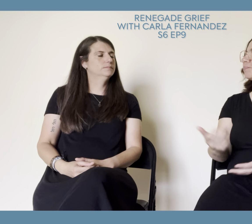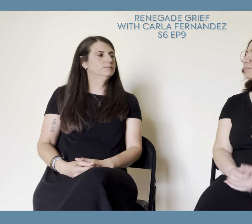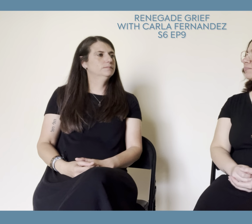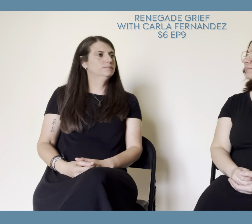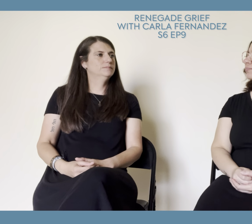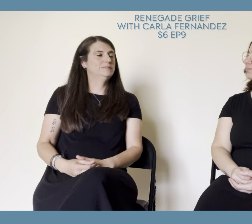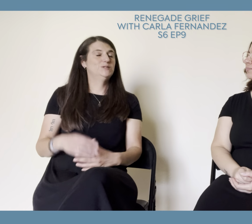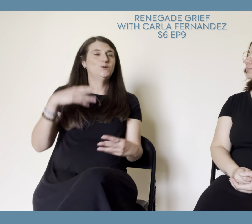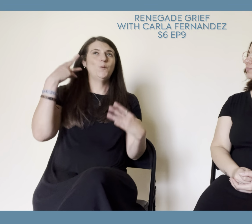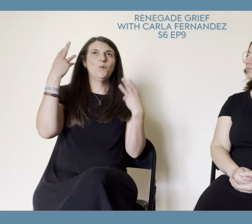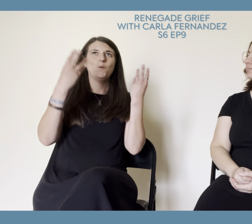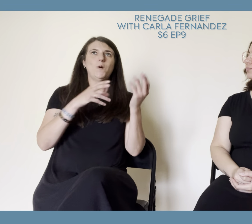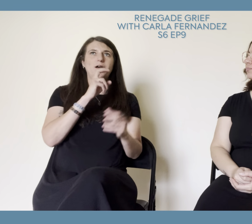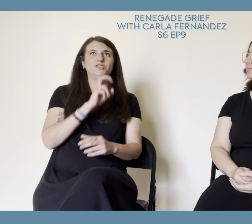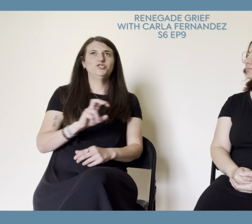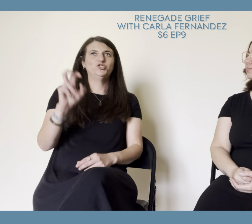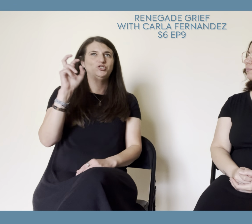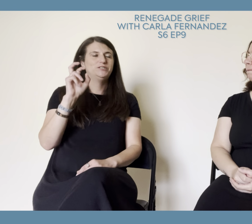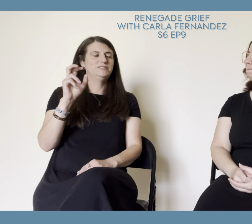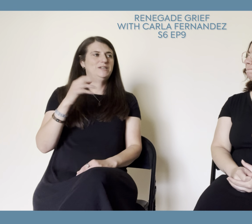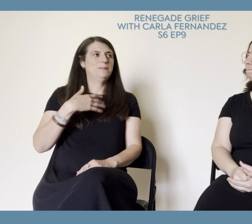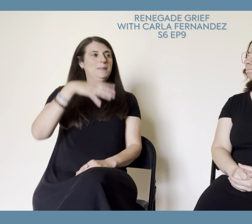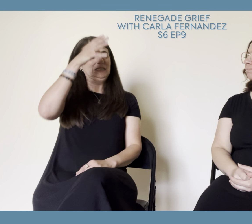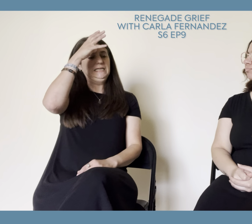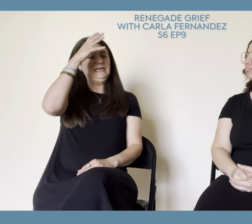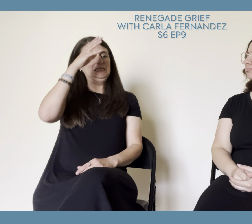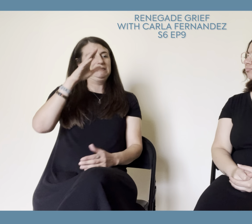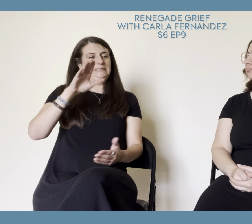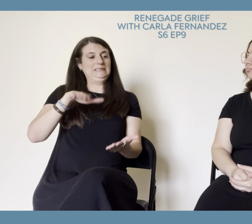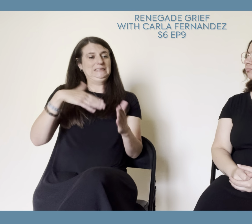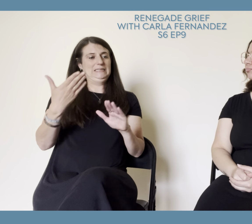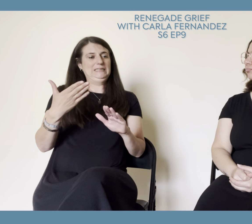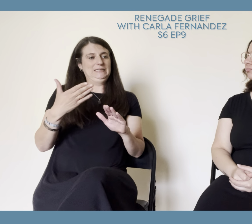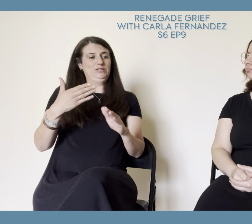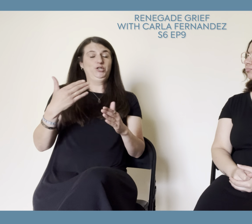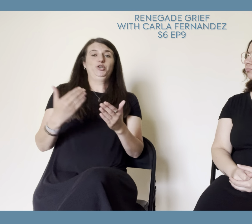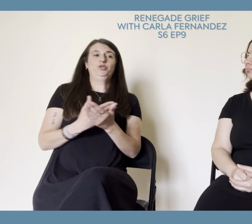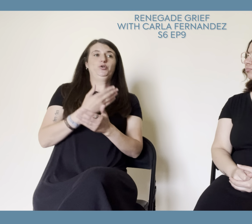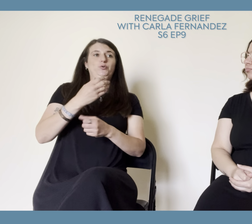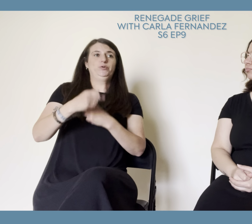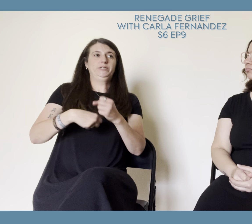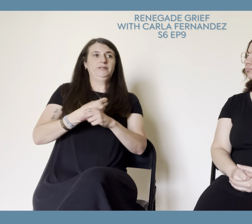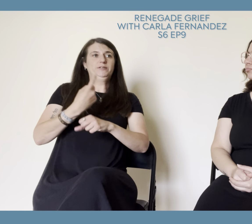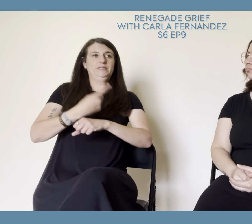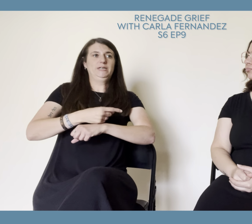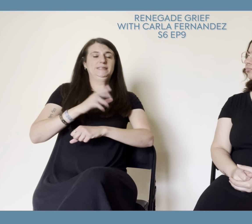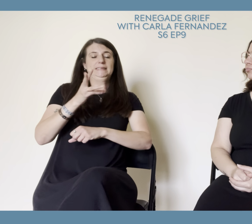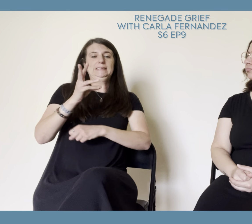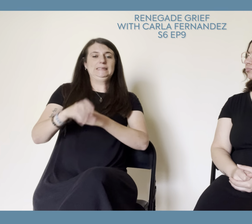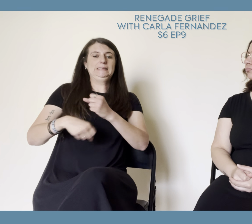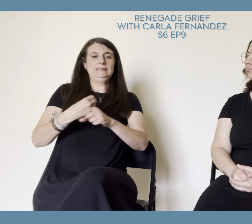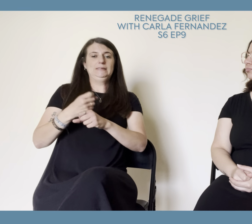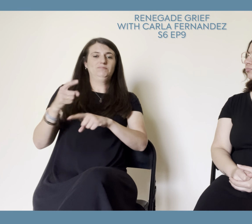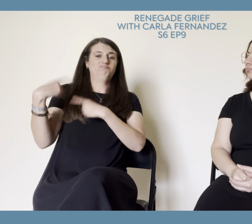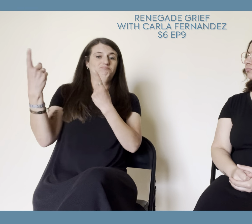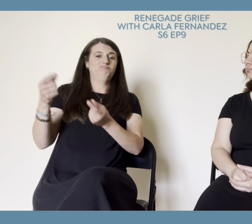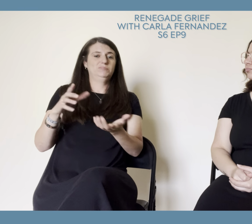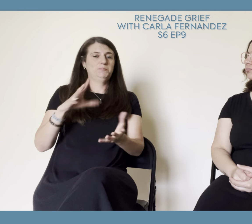ride. My dad died on New Year's Day. Was 16 years since he died. There are now